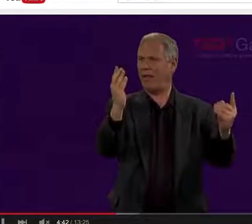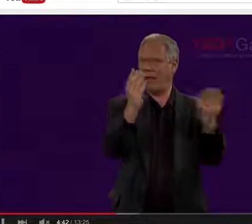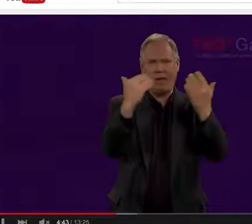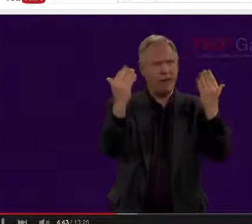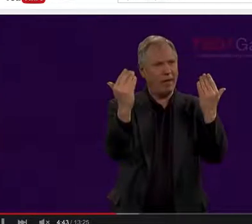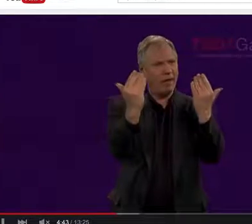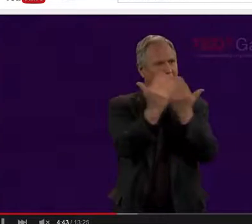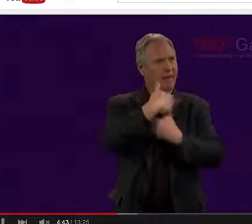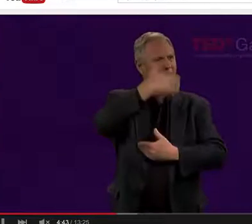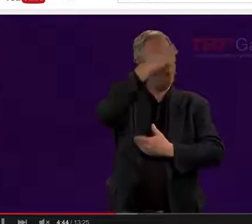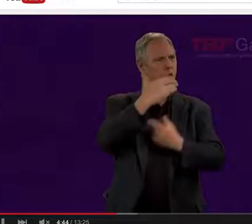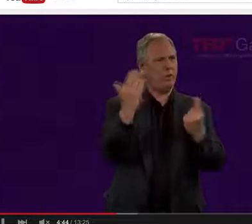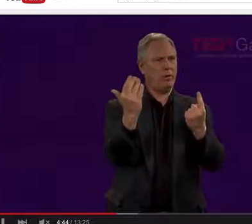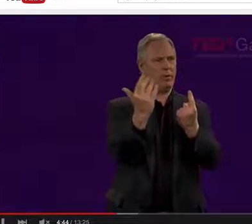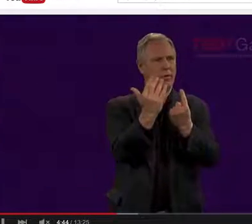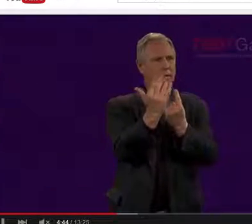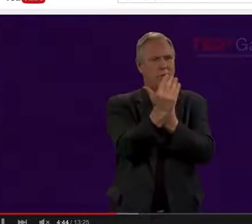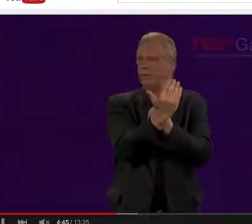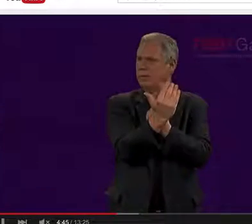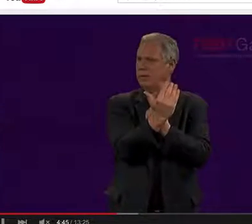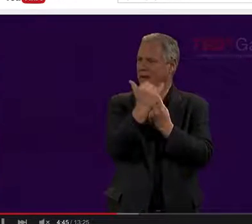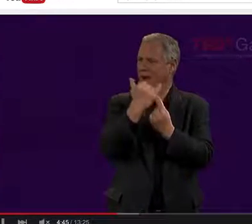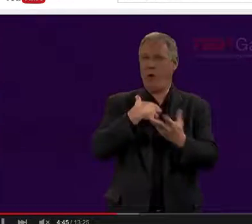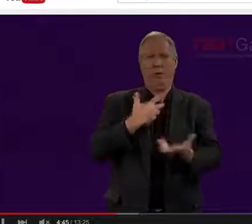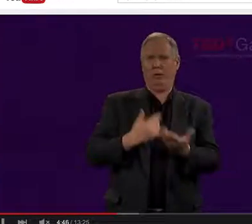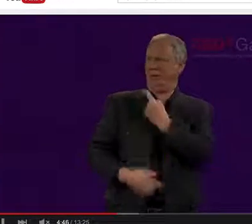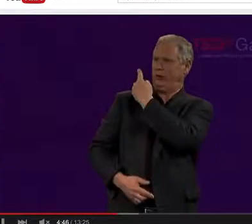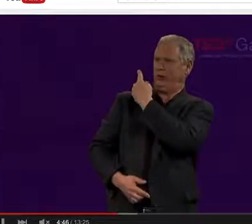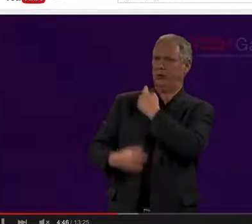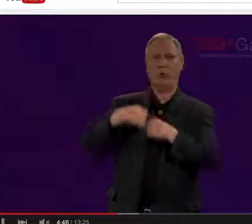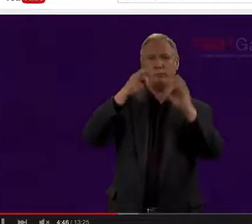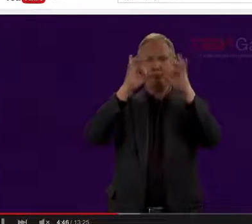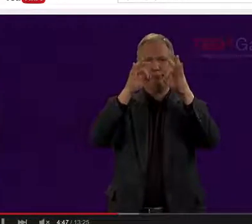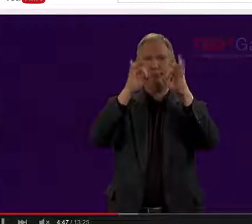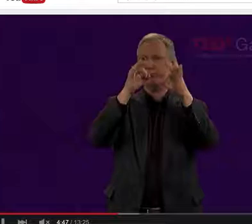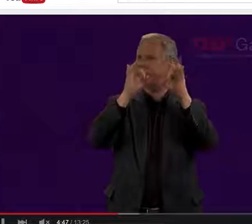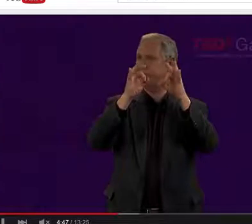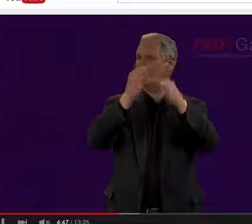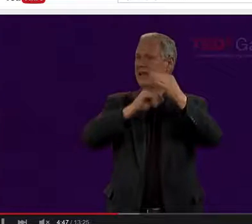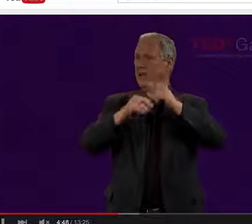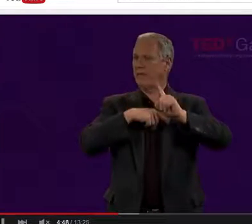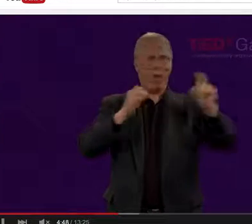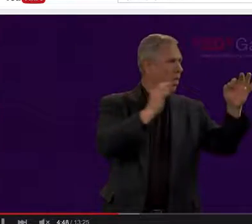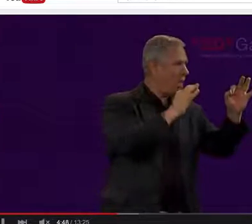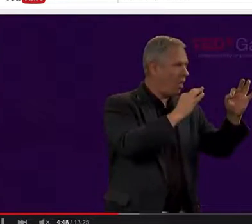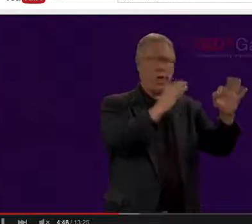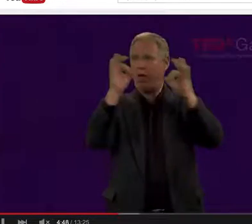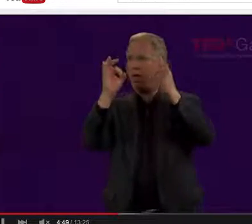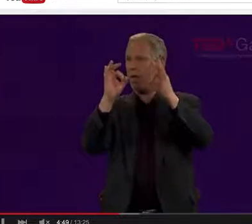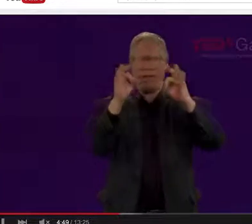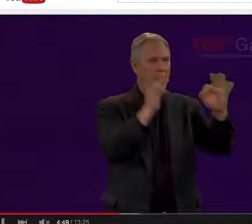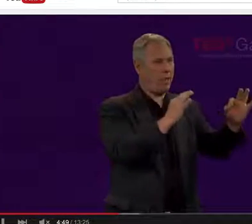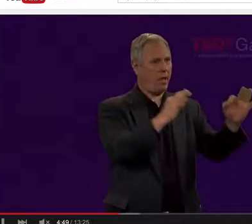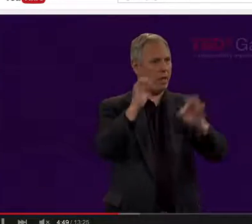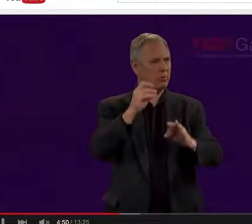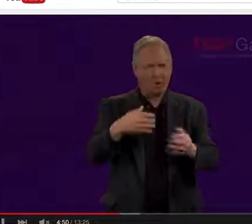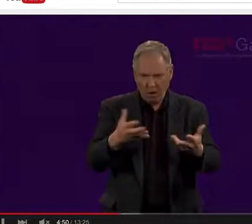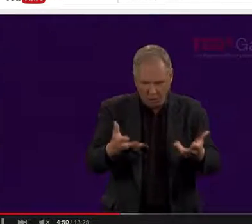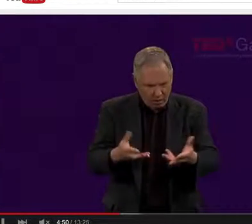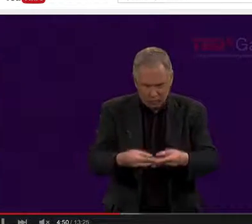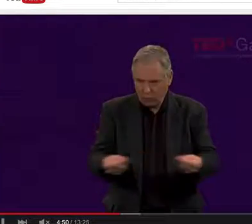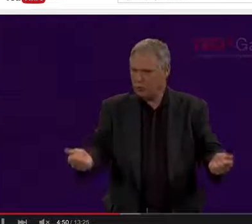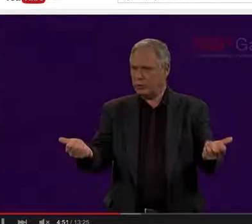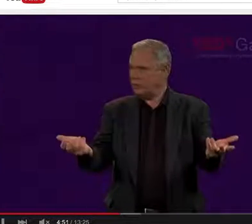The speaker has to keep watching back and forth, going in front of the screen. The eye People have to